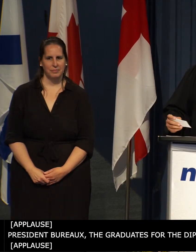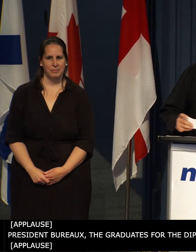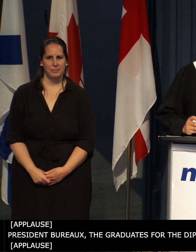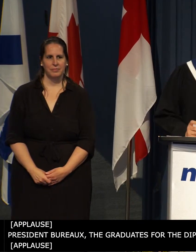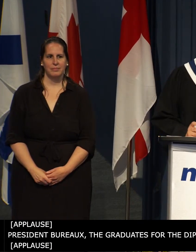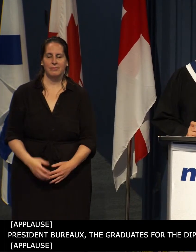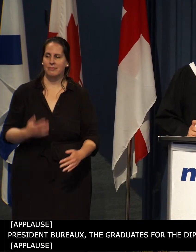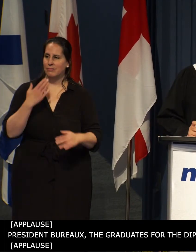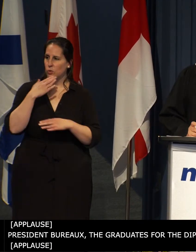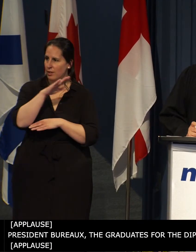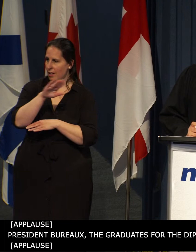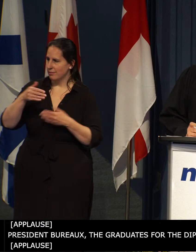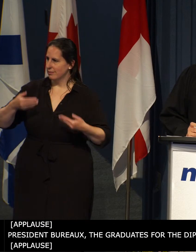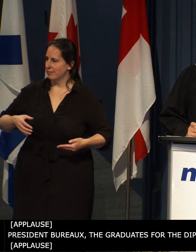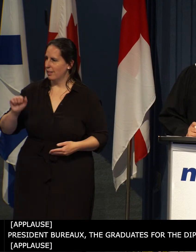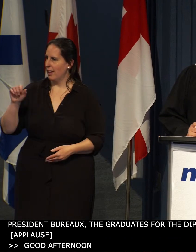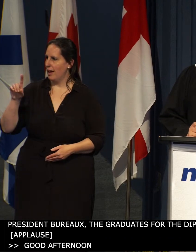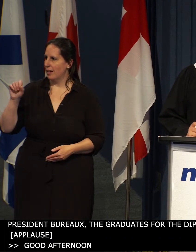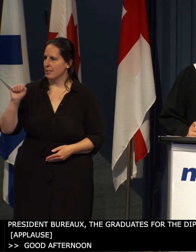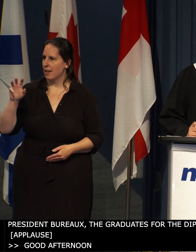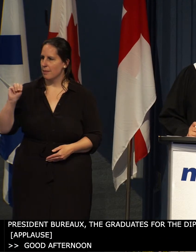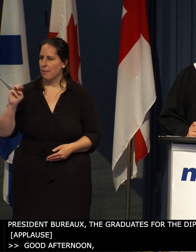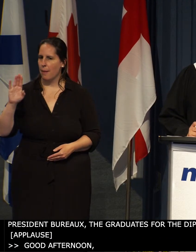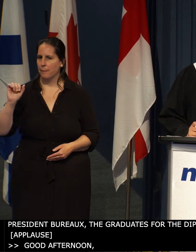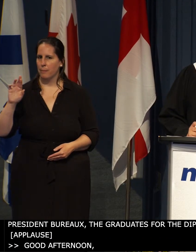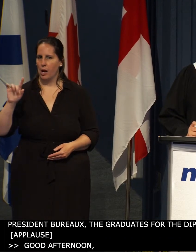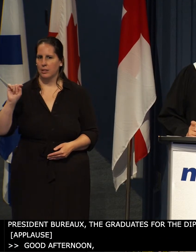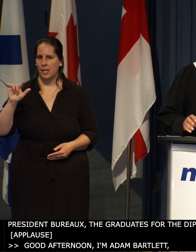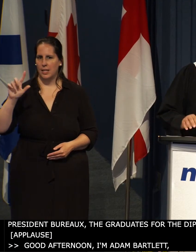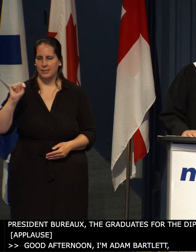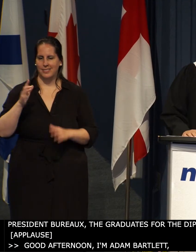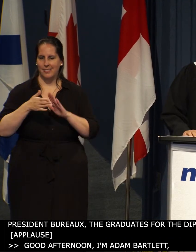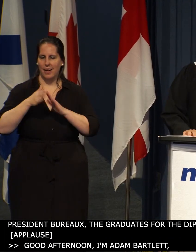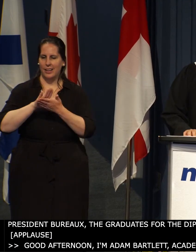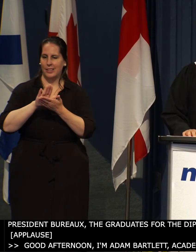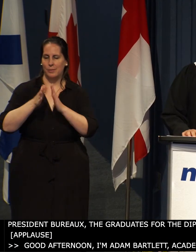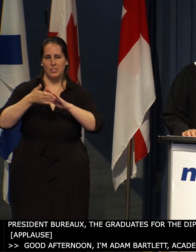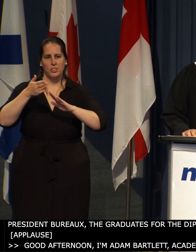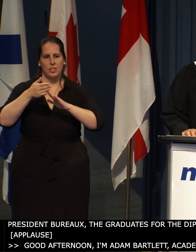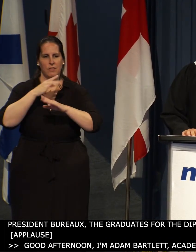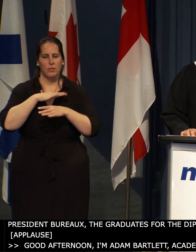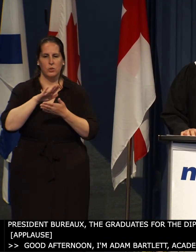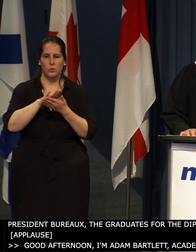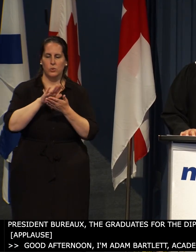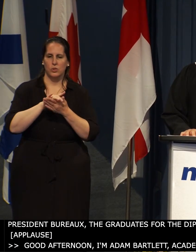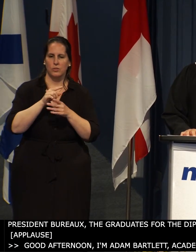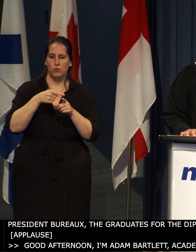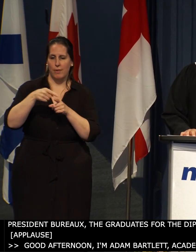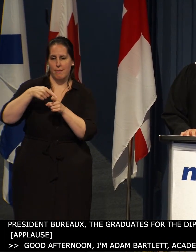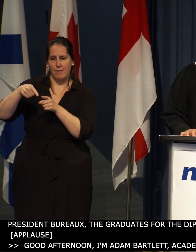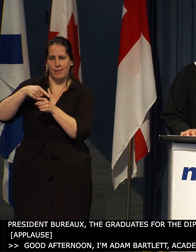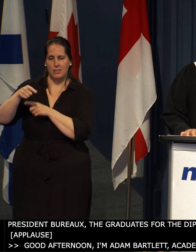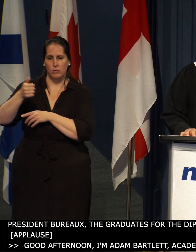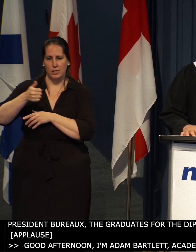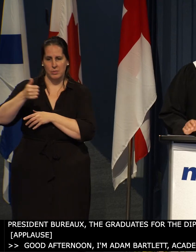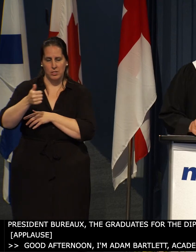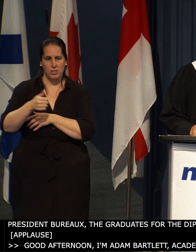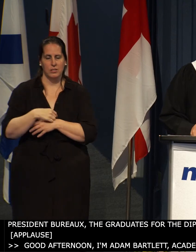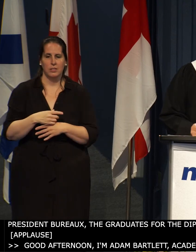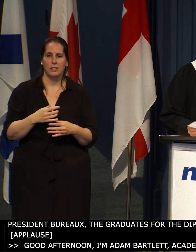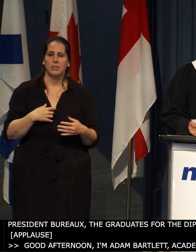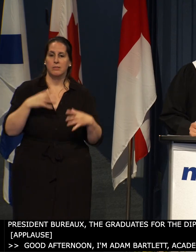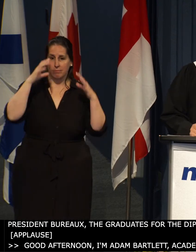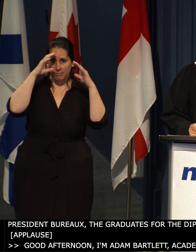Good afternoon. I'm Adam Bartlett, Academic Chair for the School of Trades and Transportation. President Bureau, the candidates for the Certificate in